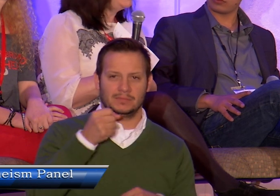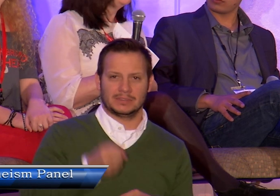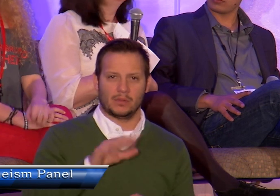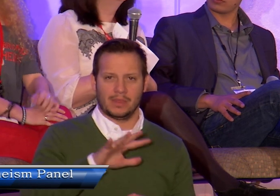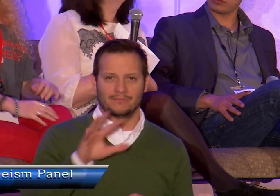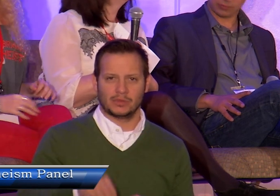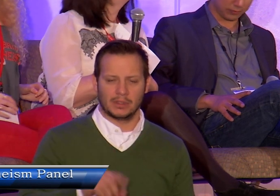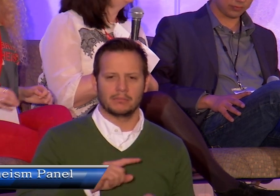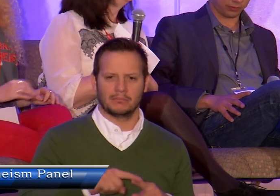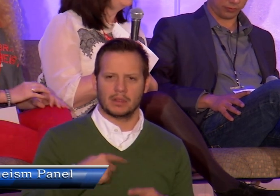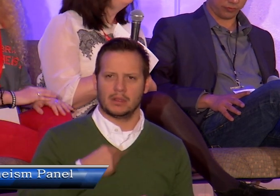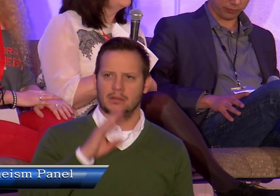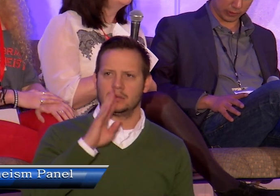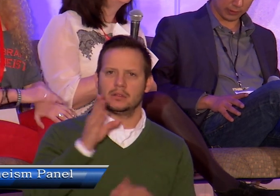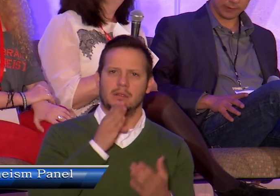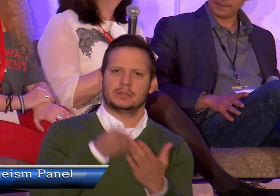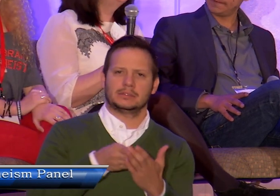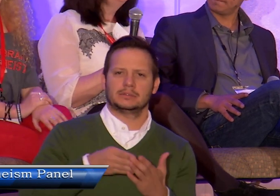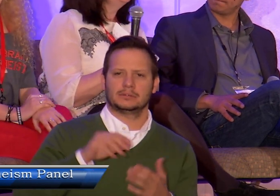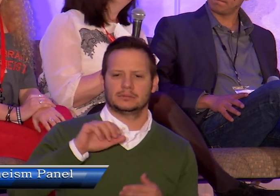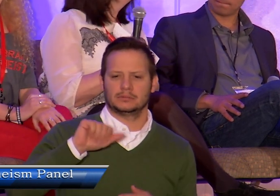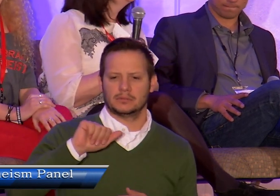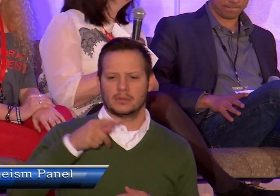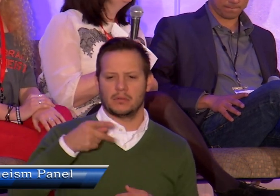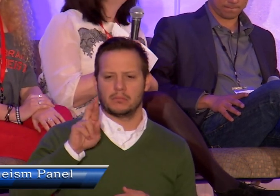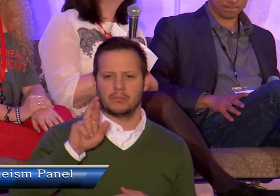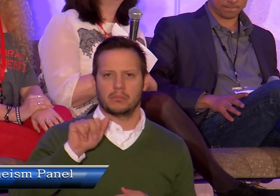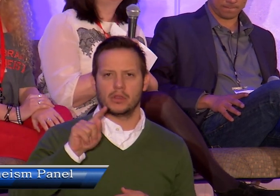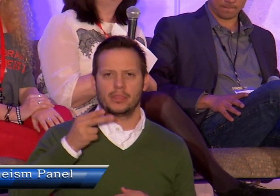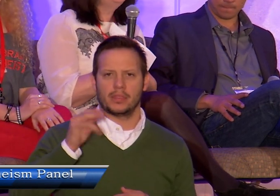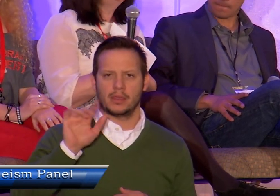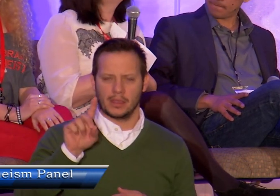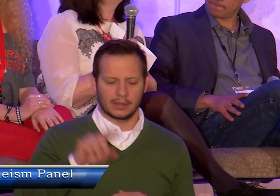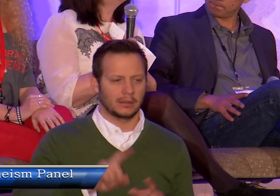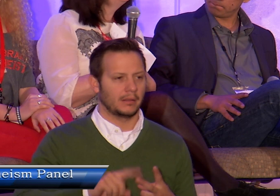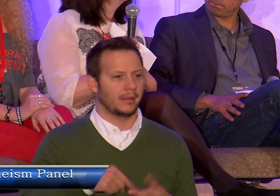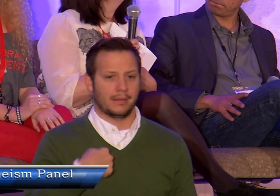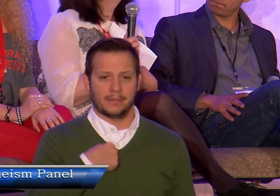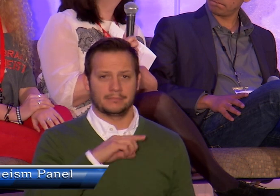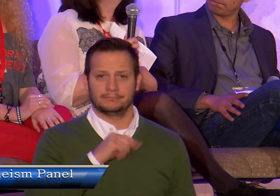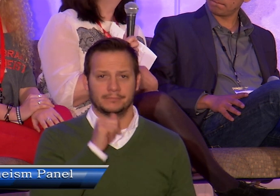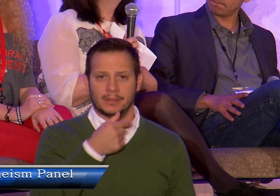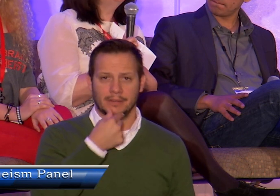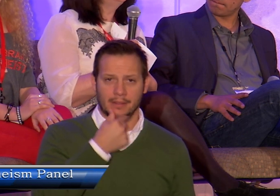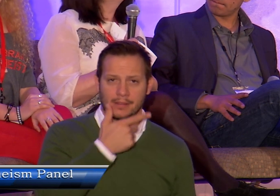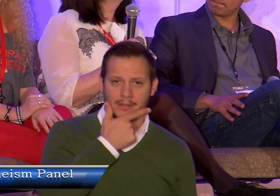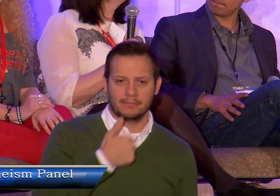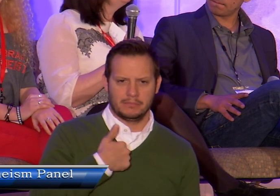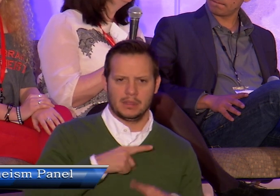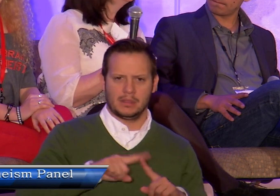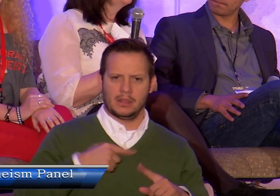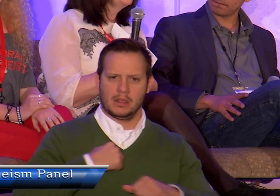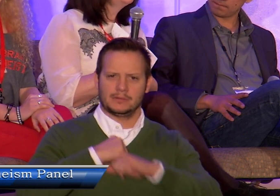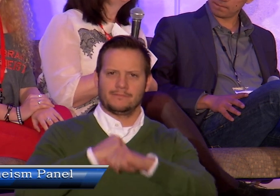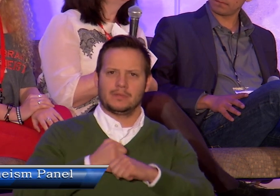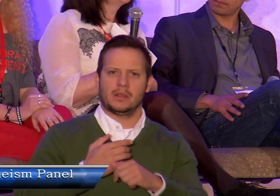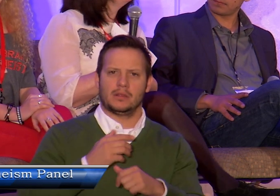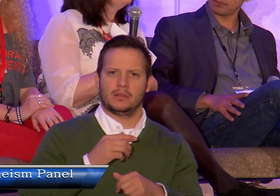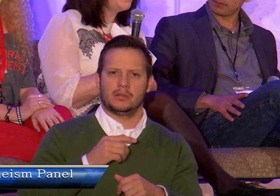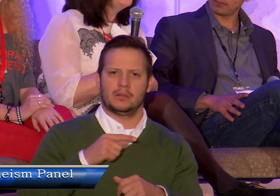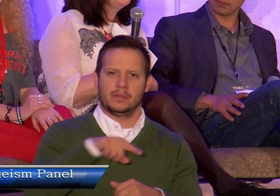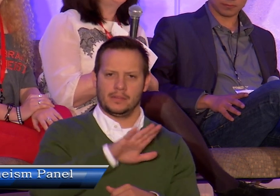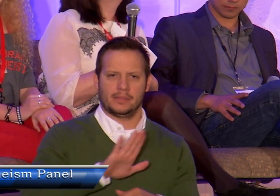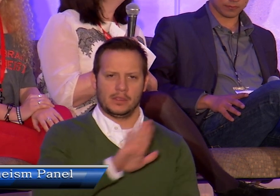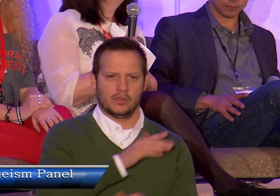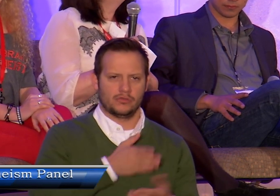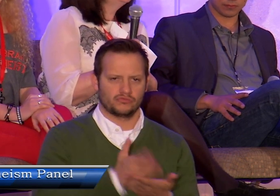to be gay in order to defend gay rights. You don't have to be a woman to defend women's rights. In fact, some of the greatest defenders of women's rights are